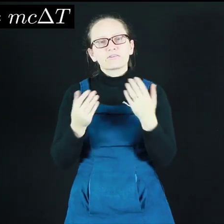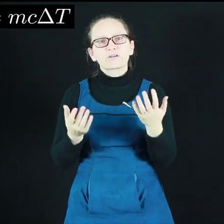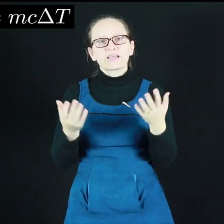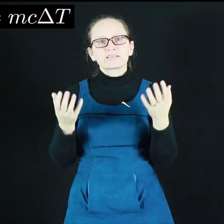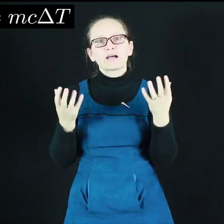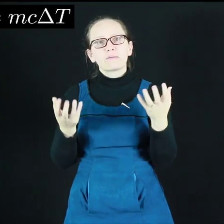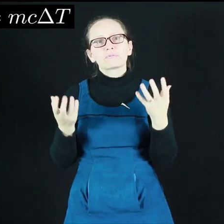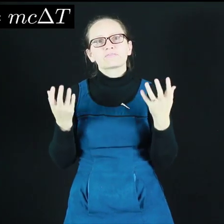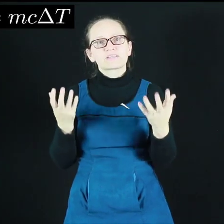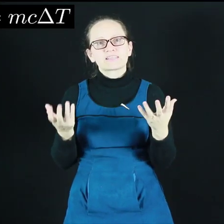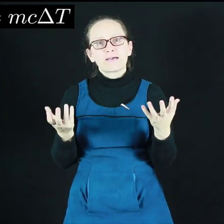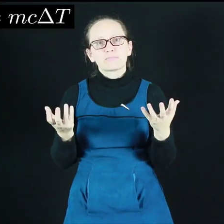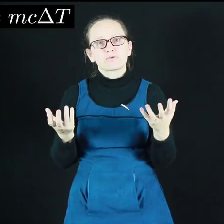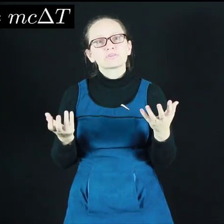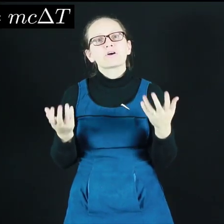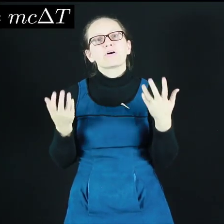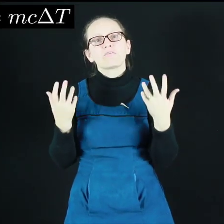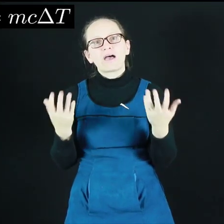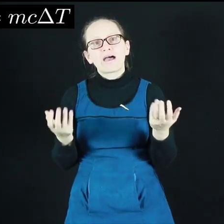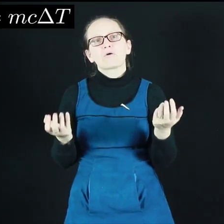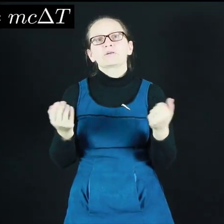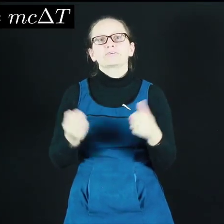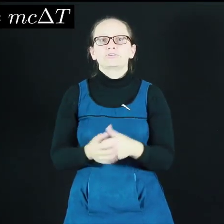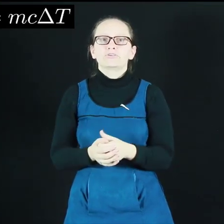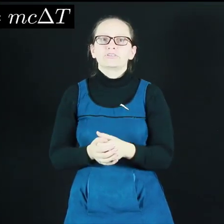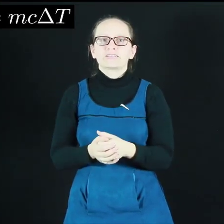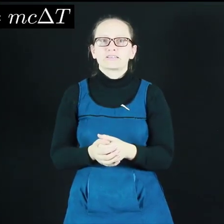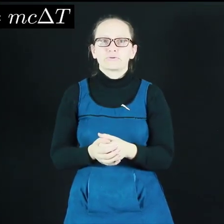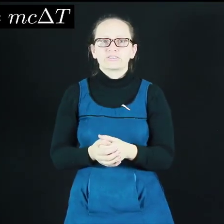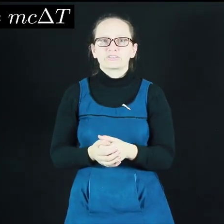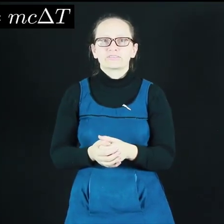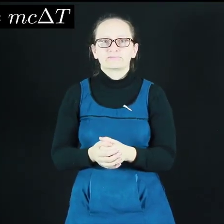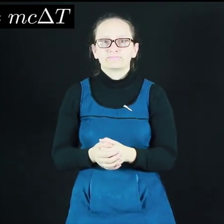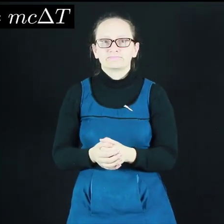look at a couple of examples of how we could use this equation.